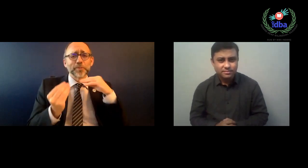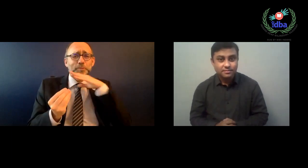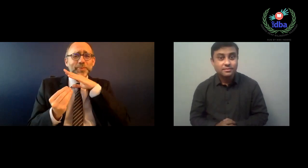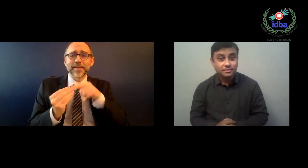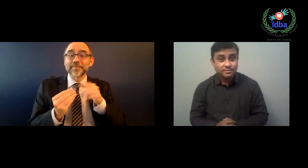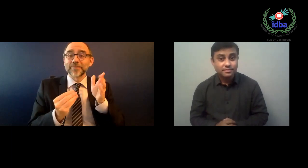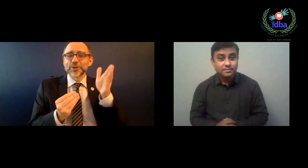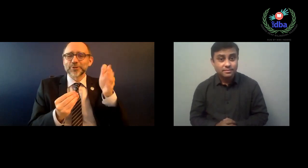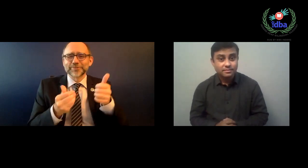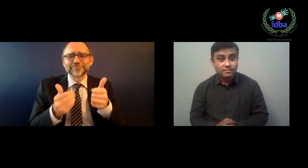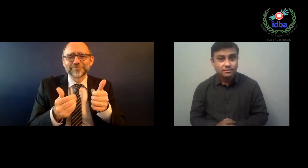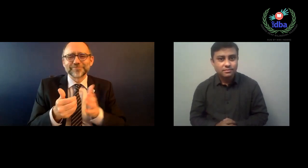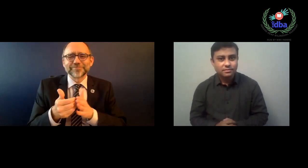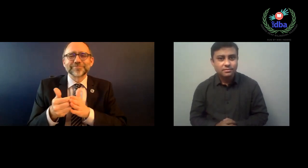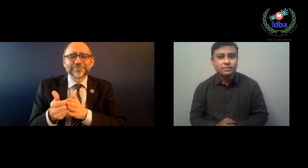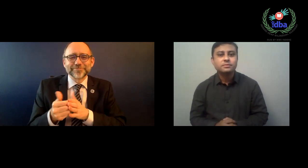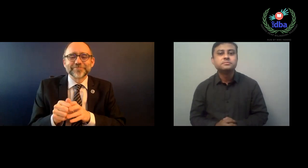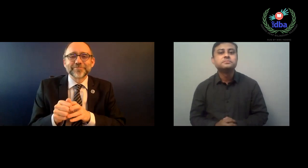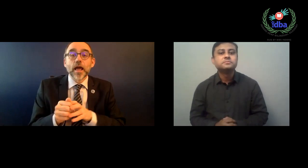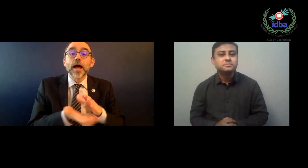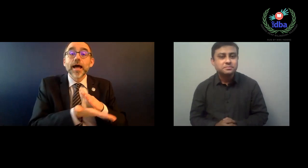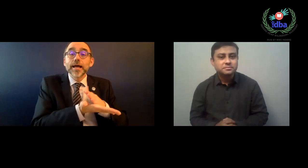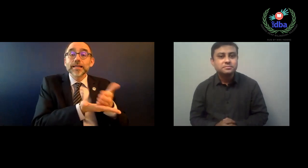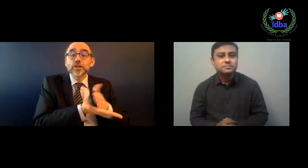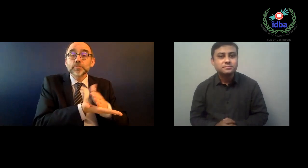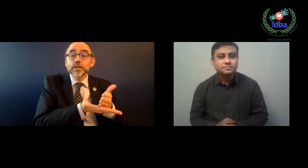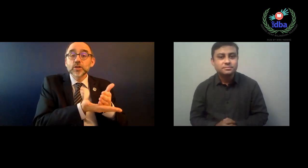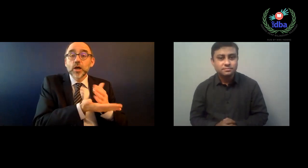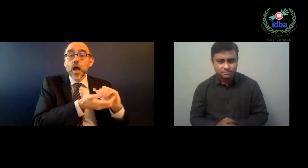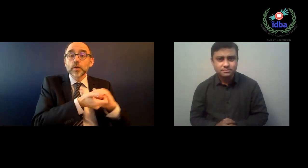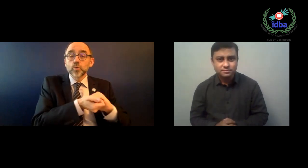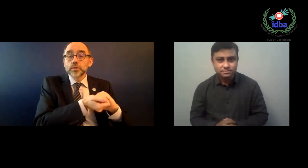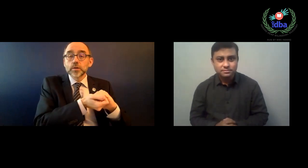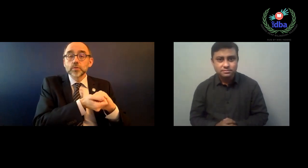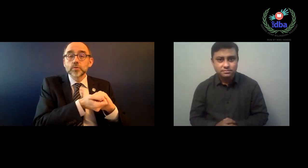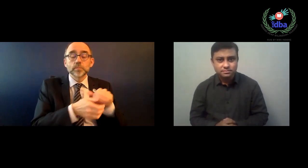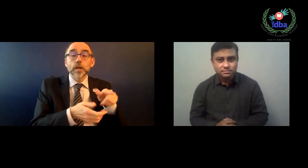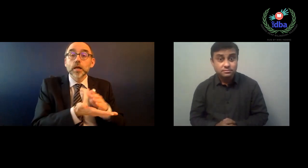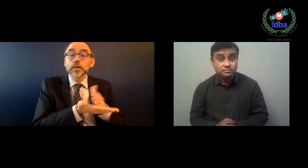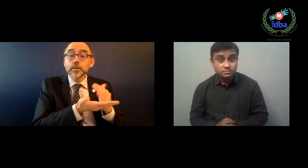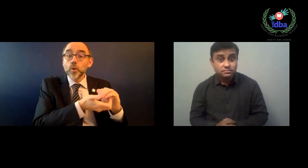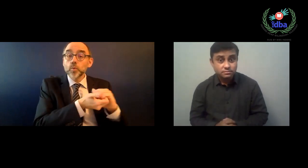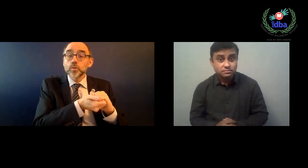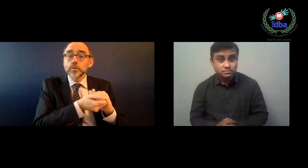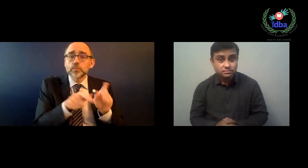positive thing to work together because youth are our future. And Interpreters Association, as you said,